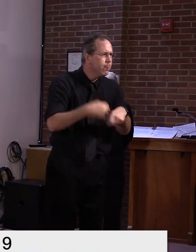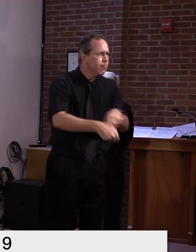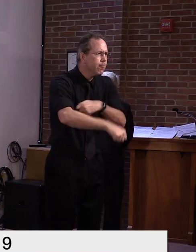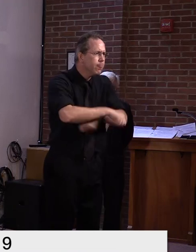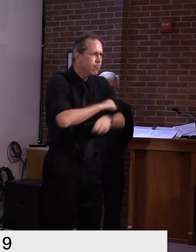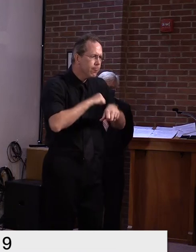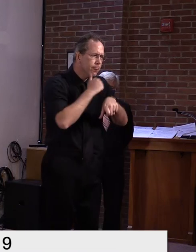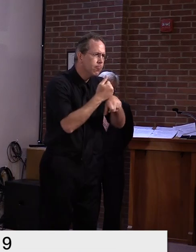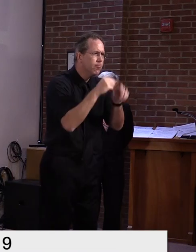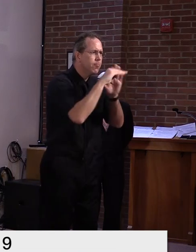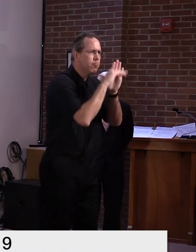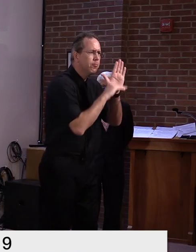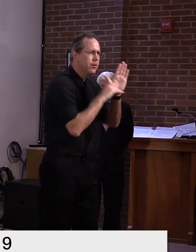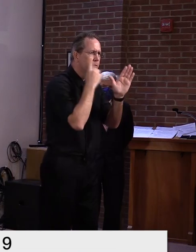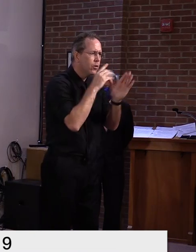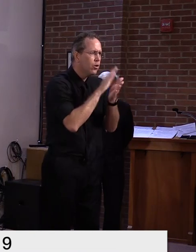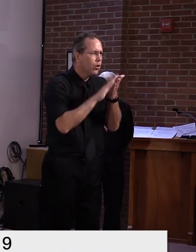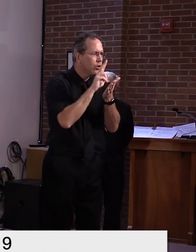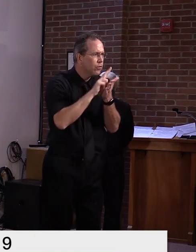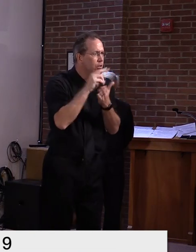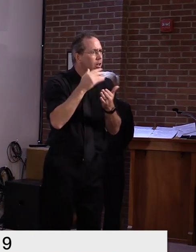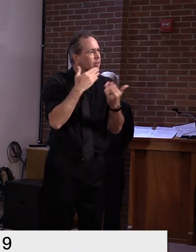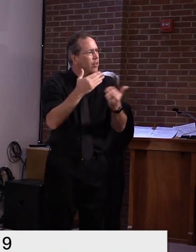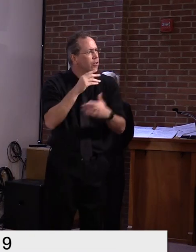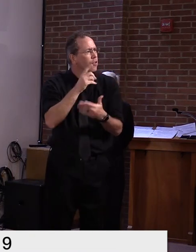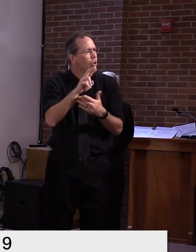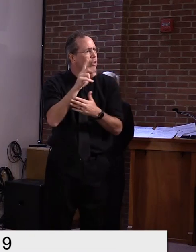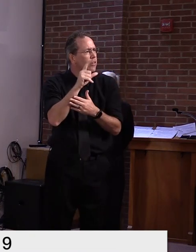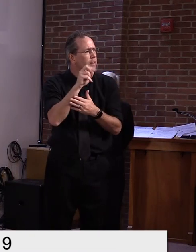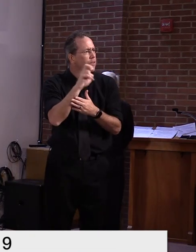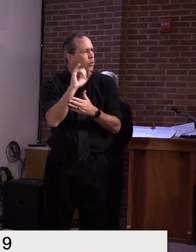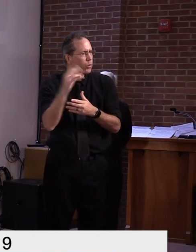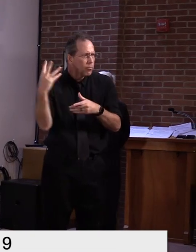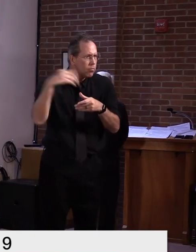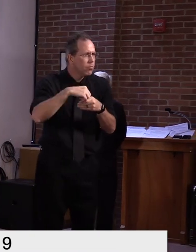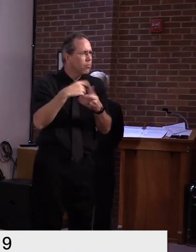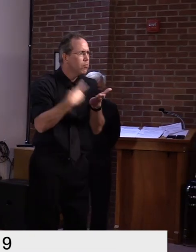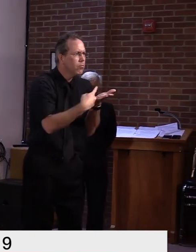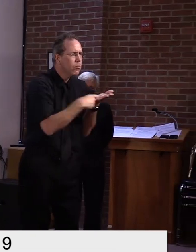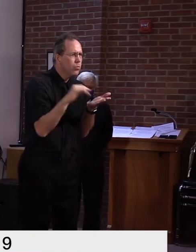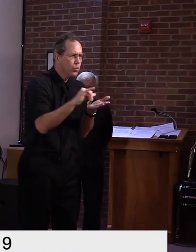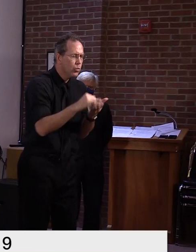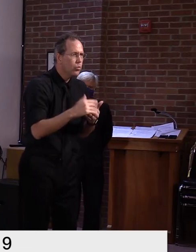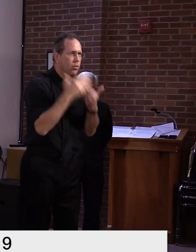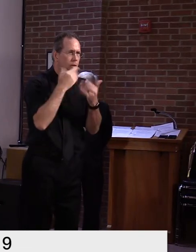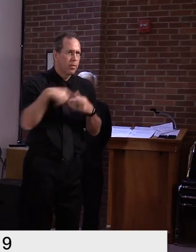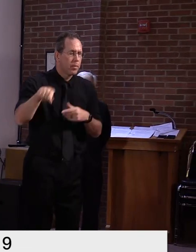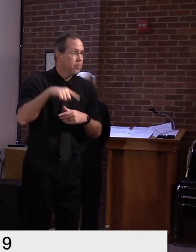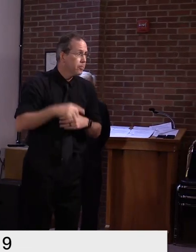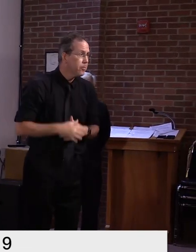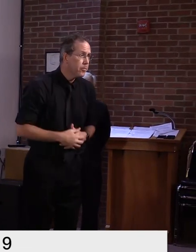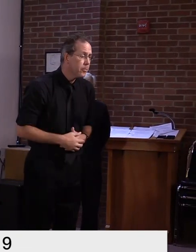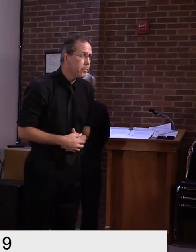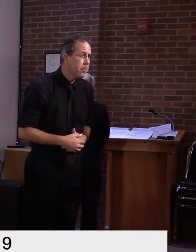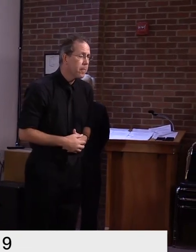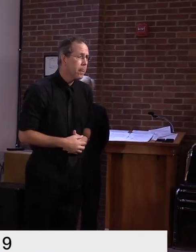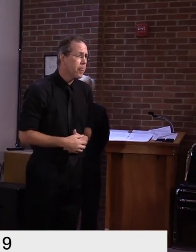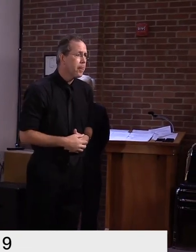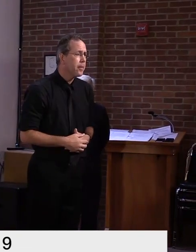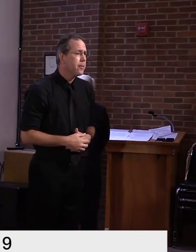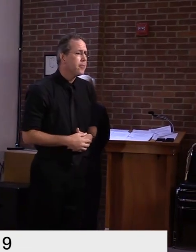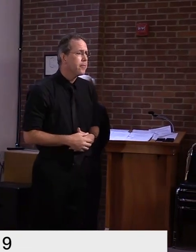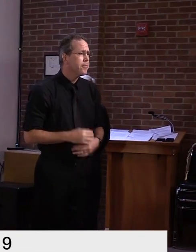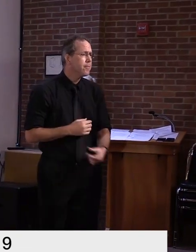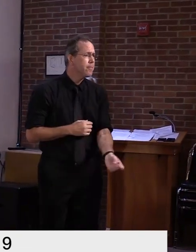health department for working together and trying to do this. I was not asking why we're testing so much at colleges. I totally